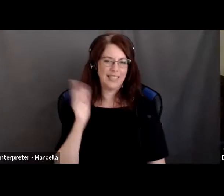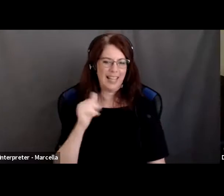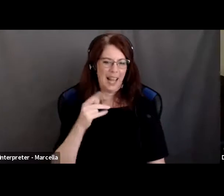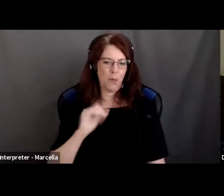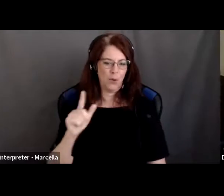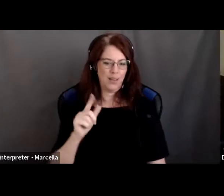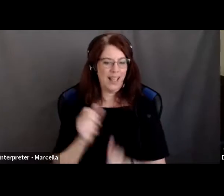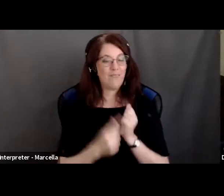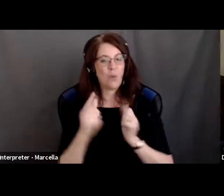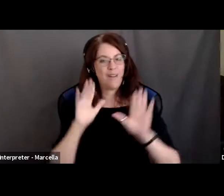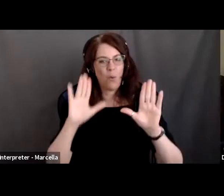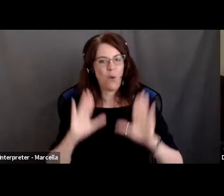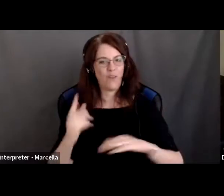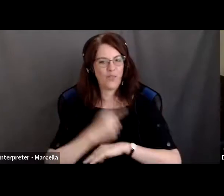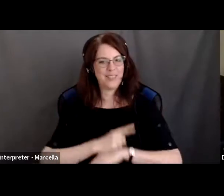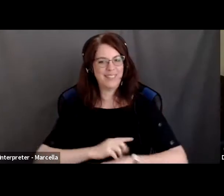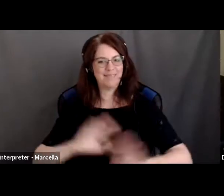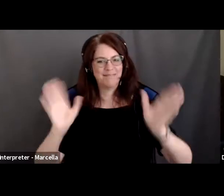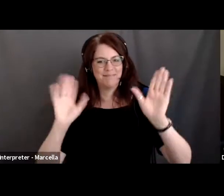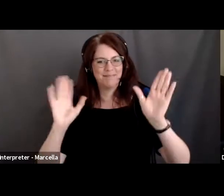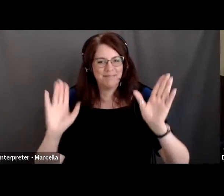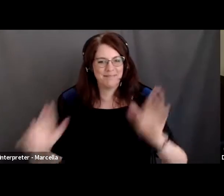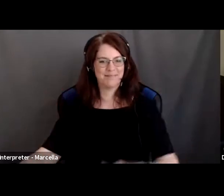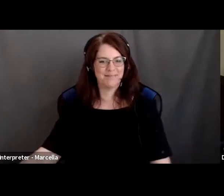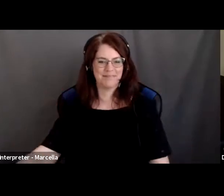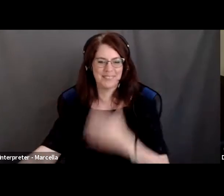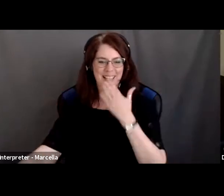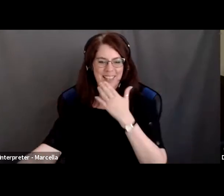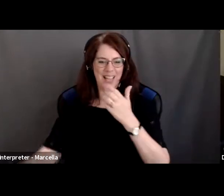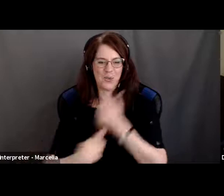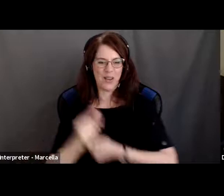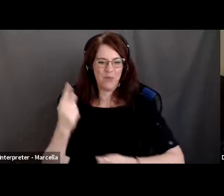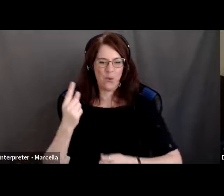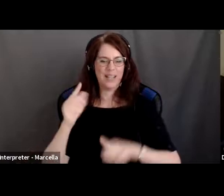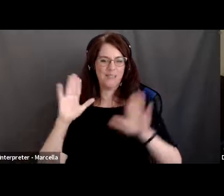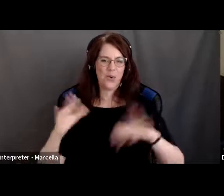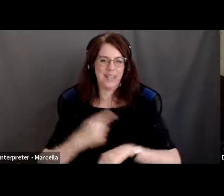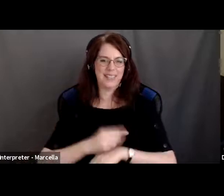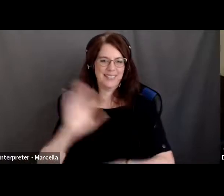Everybody have a wonderful day. Thank you, everyone. Have a great day.